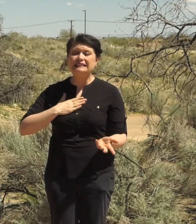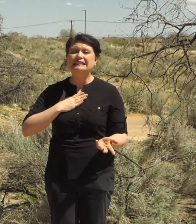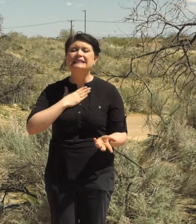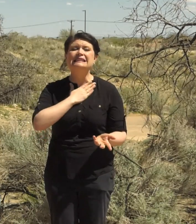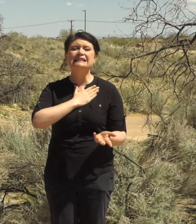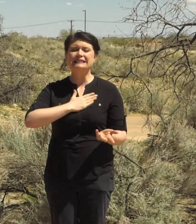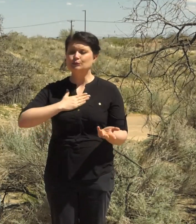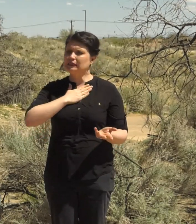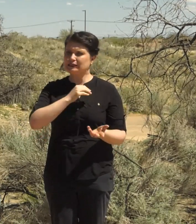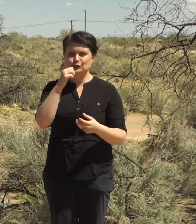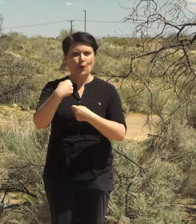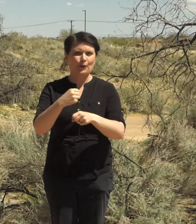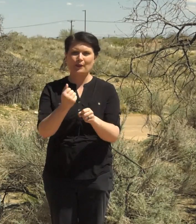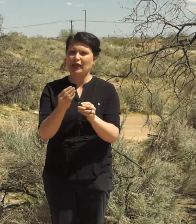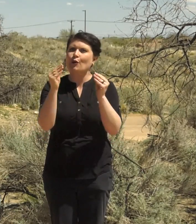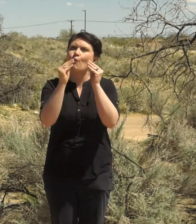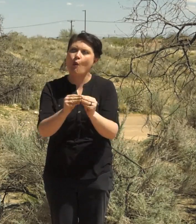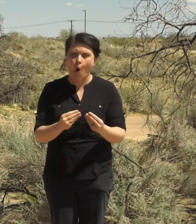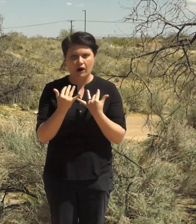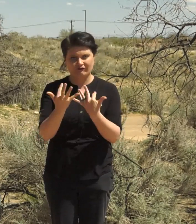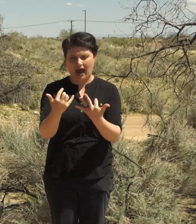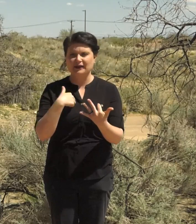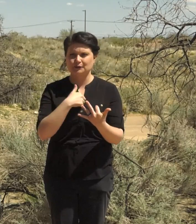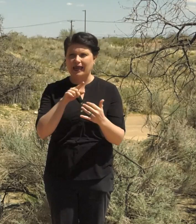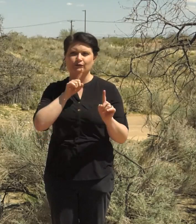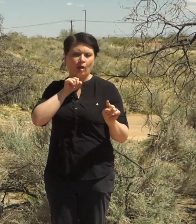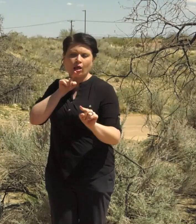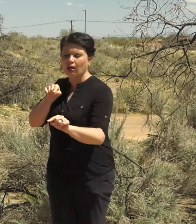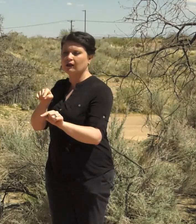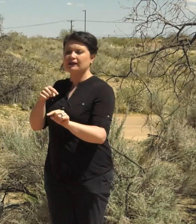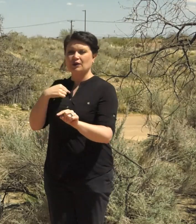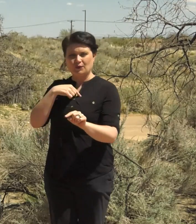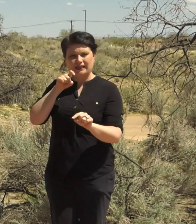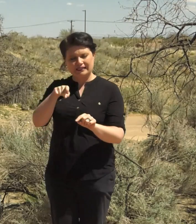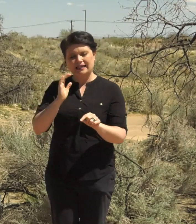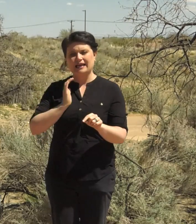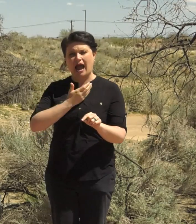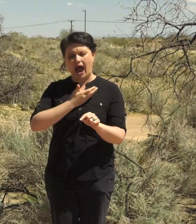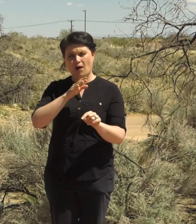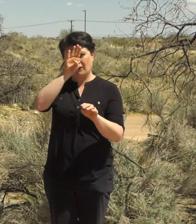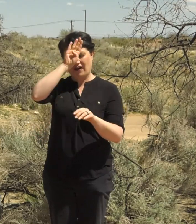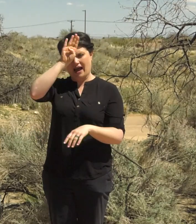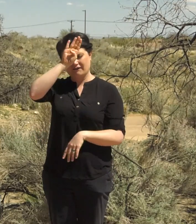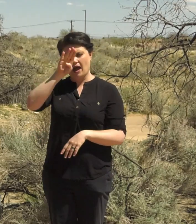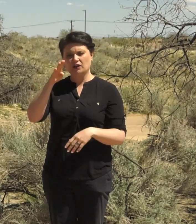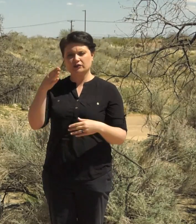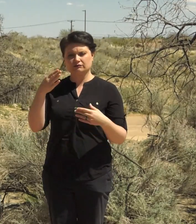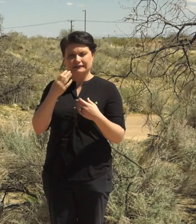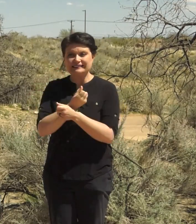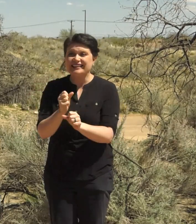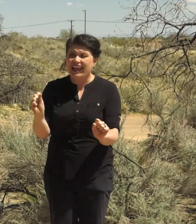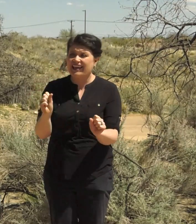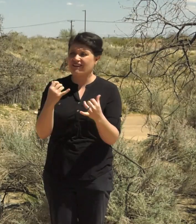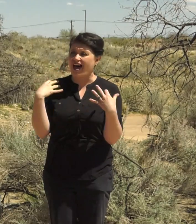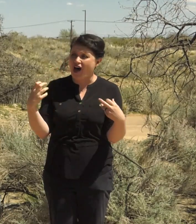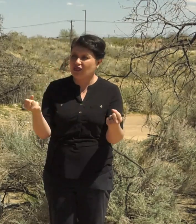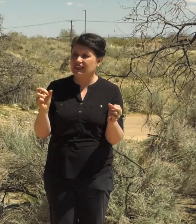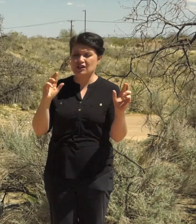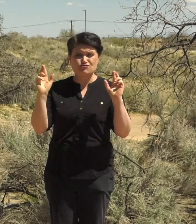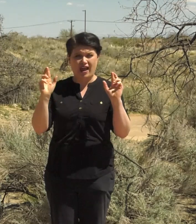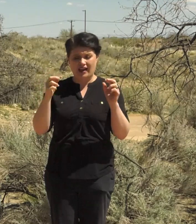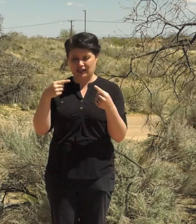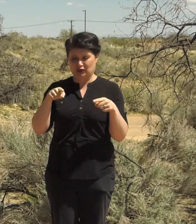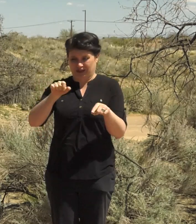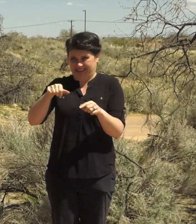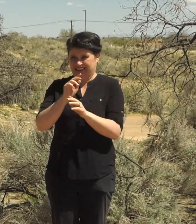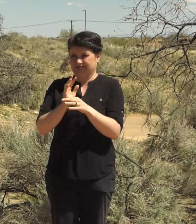do not create more fires that we need to respond to. We need to keep our firefighters safe and healthy during